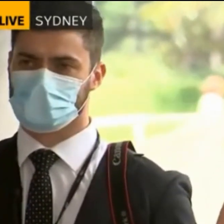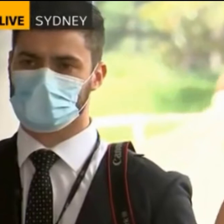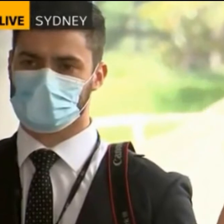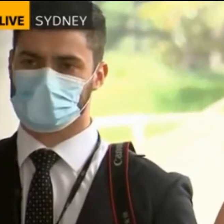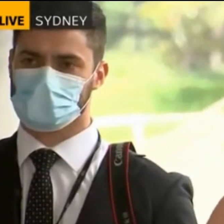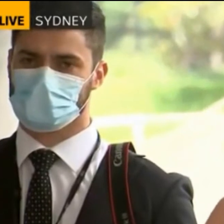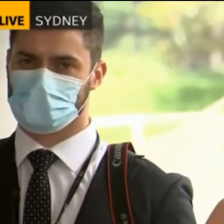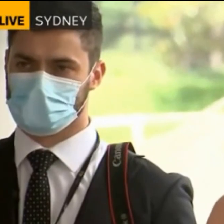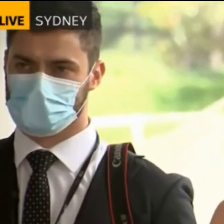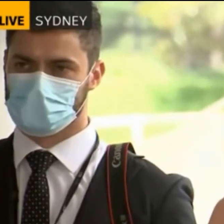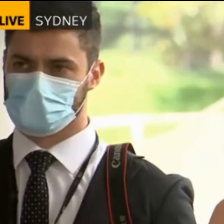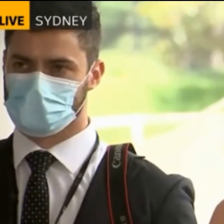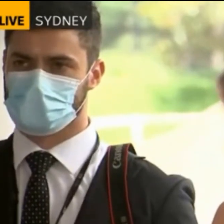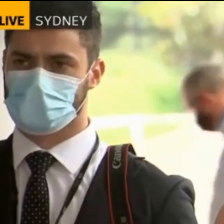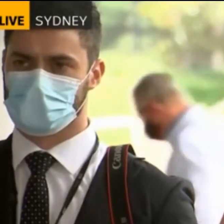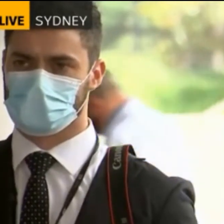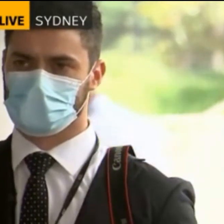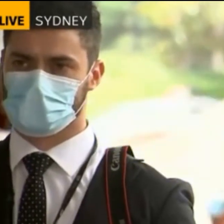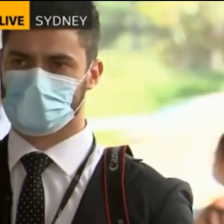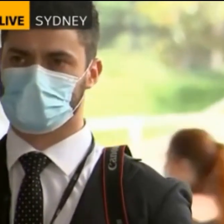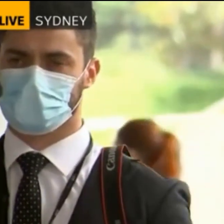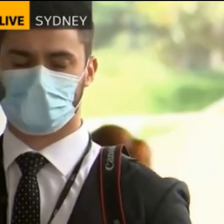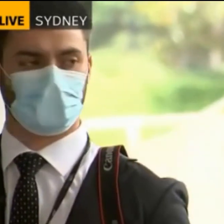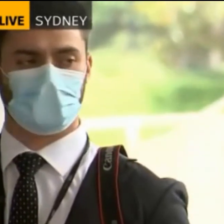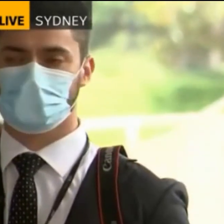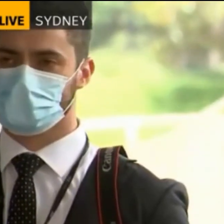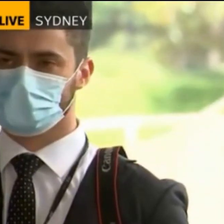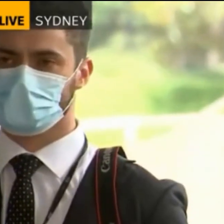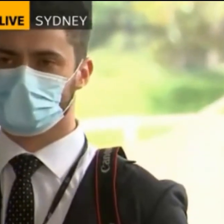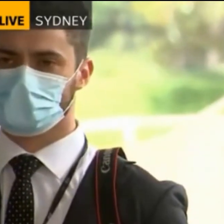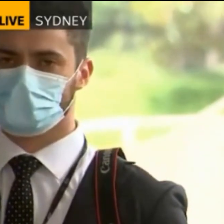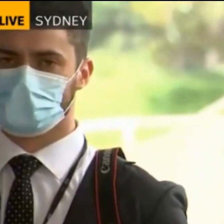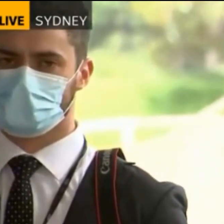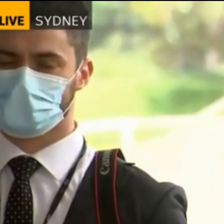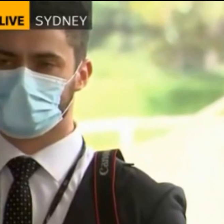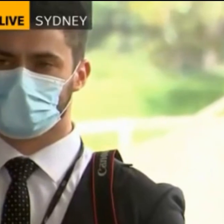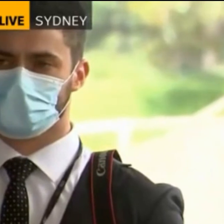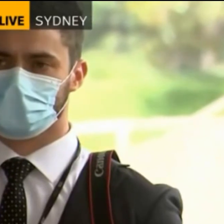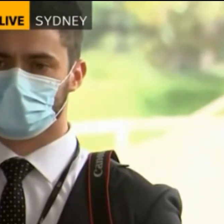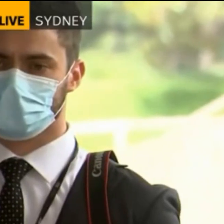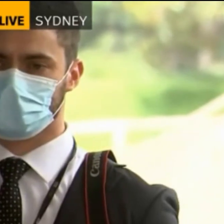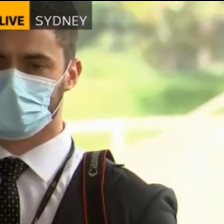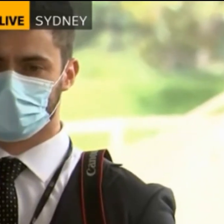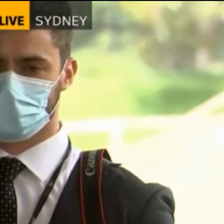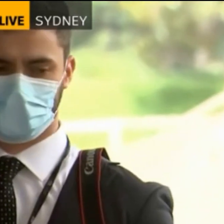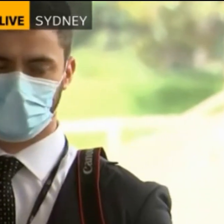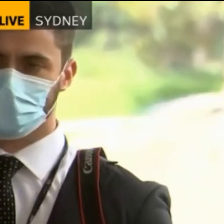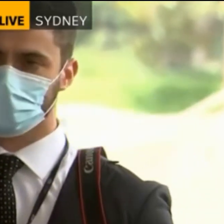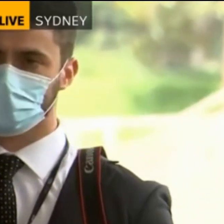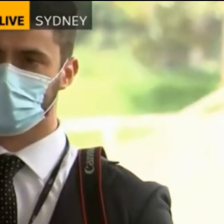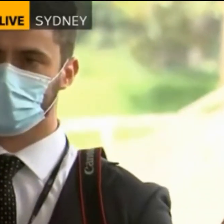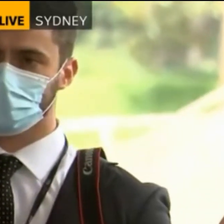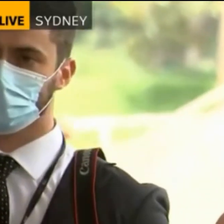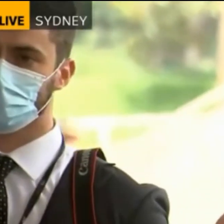been quite lenient. They've handed out about 350 warnings for mask wearing. is it now time for more of a